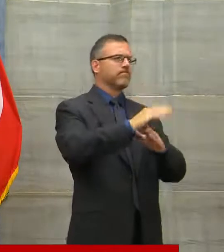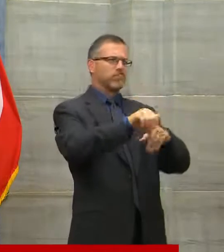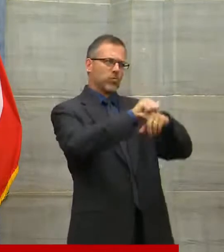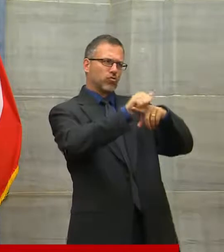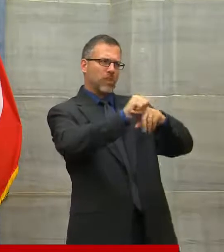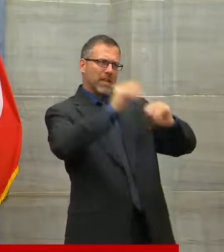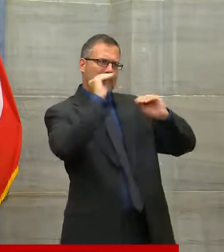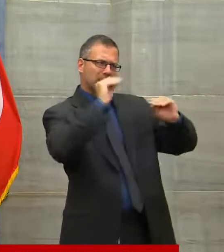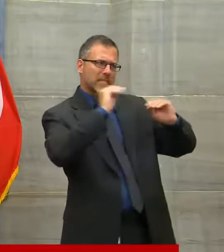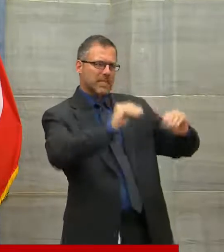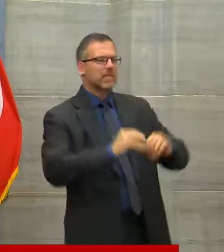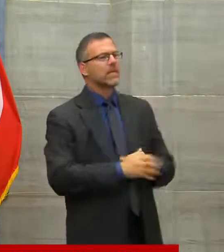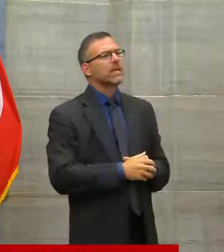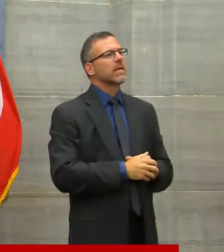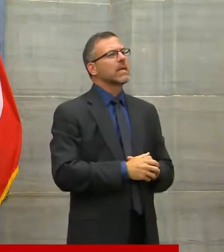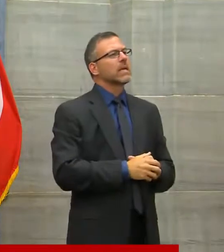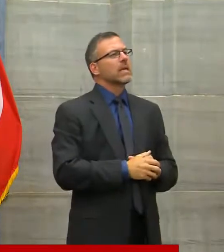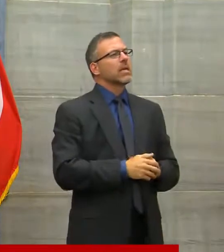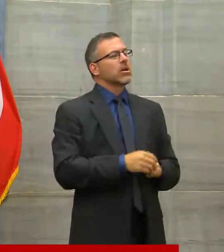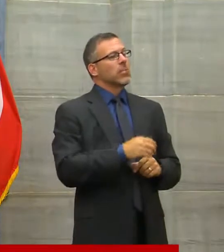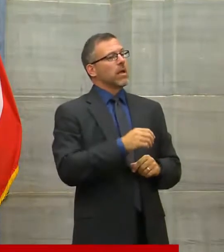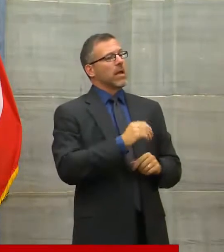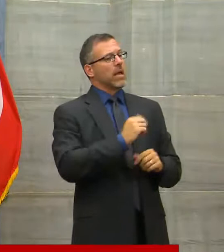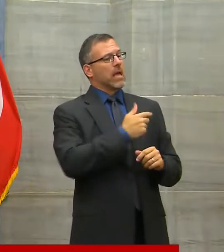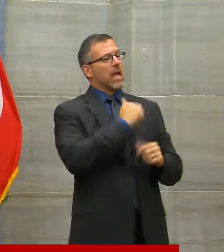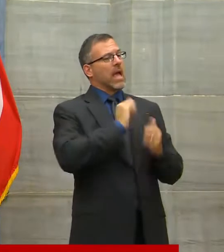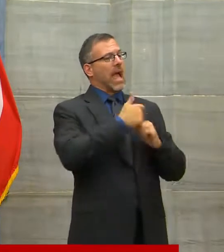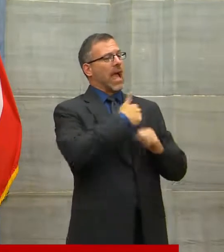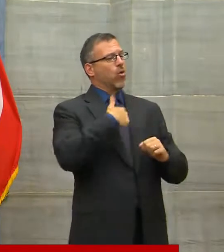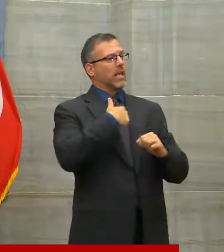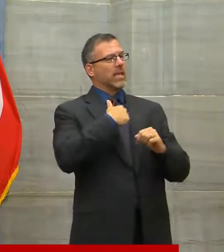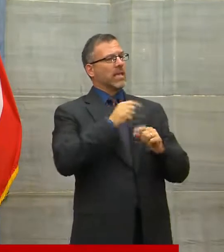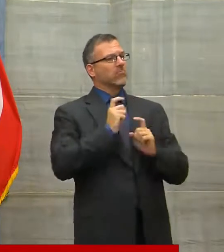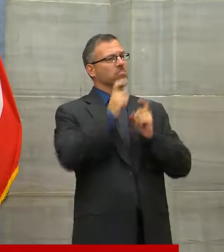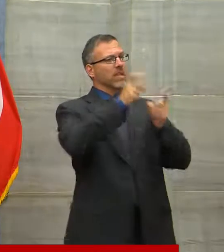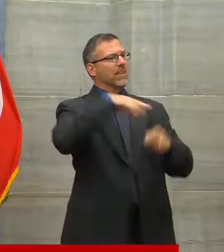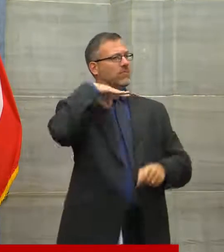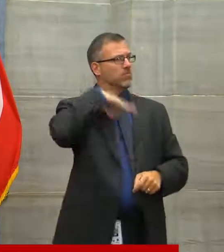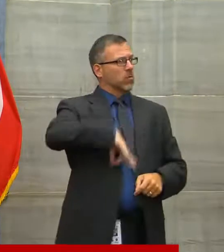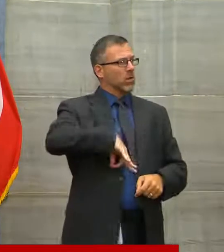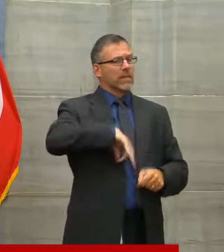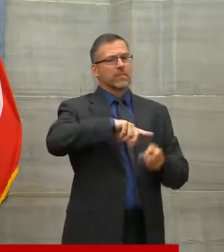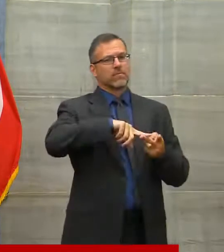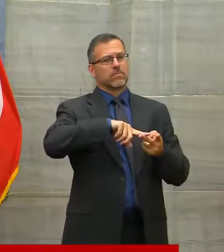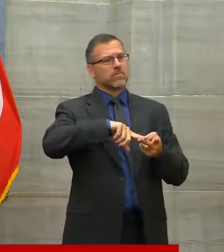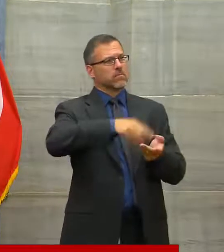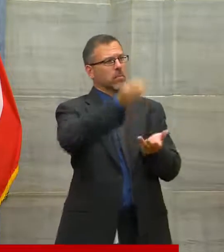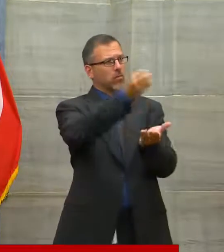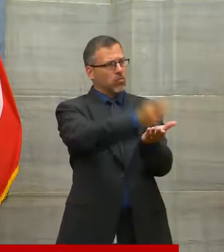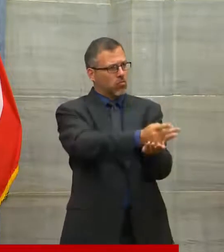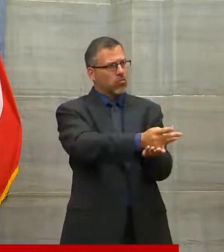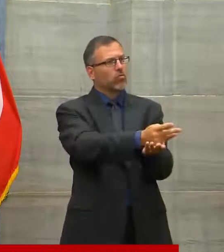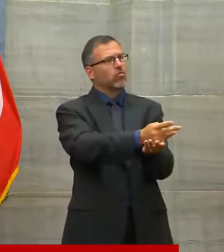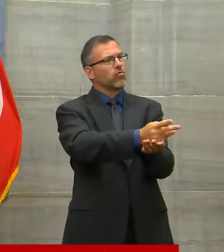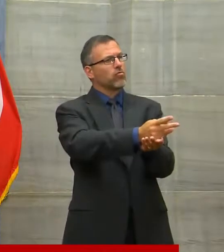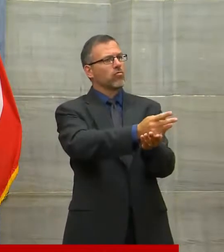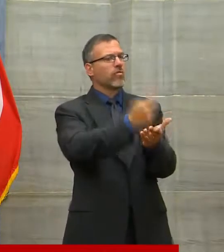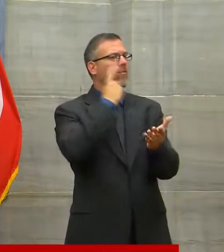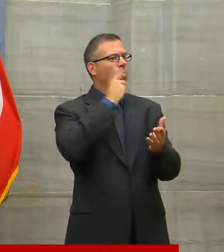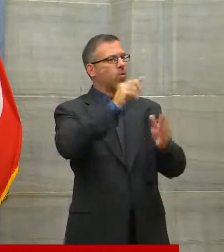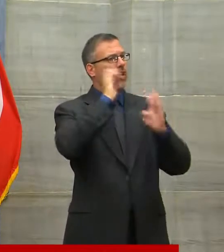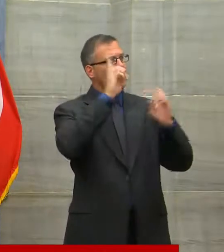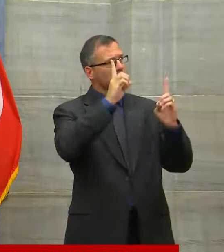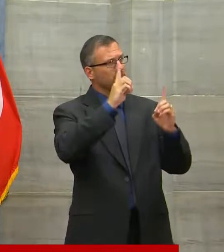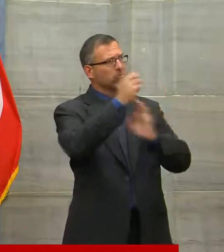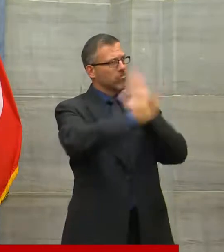advancement of law enforcement policies and accreditation, procedural integrity, and advocating for